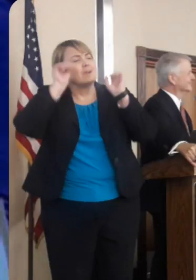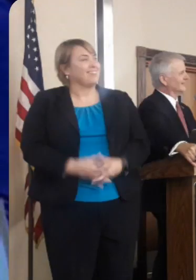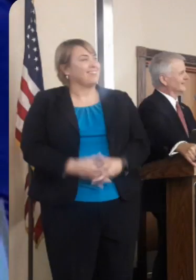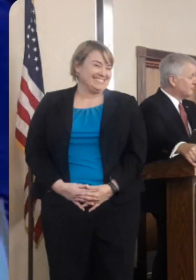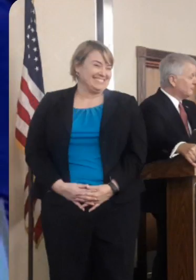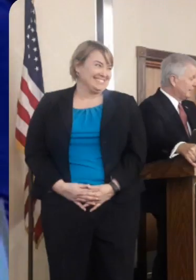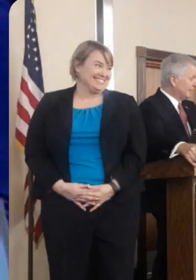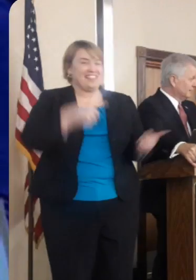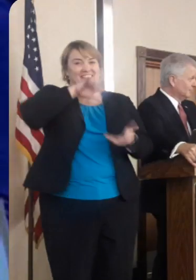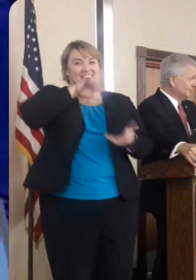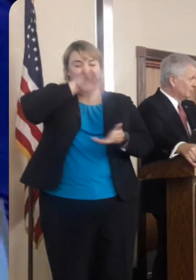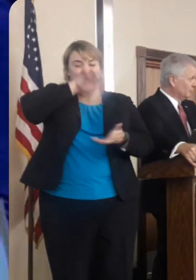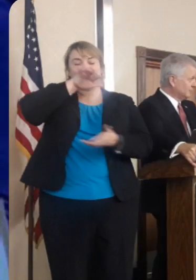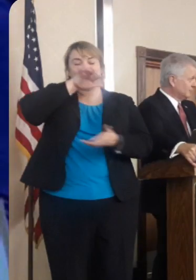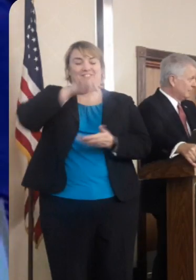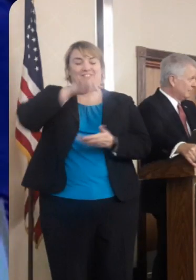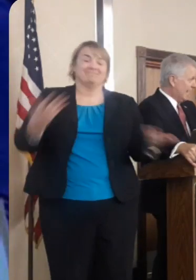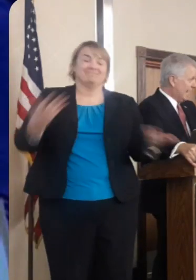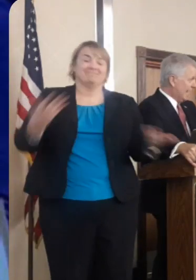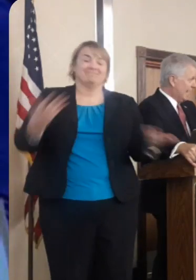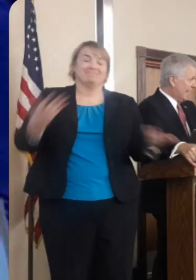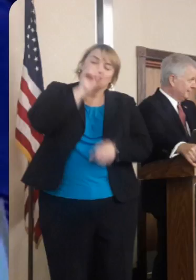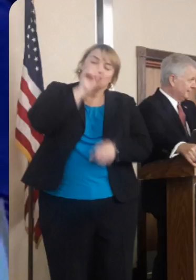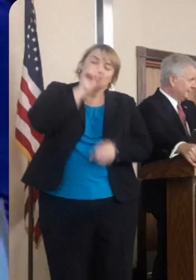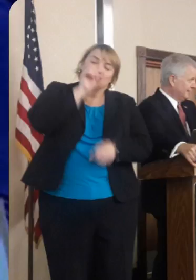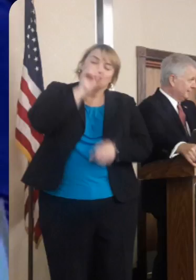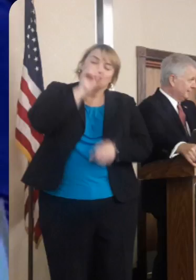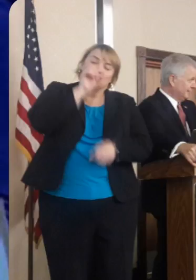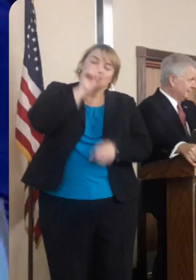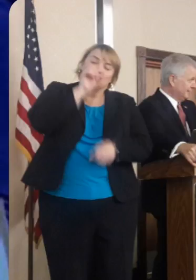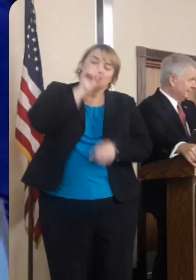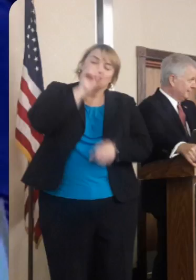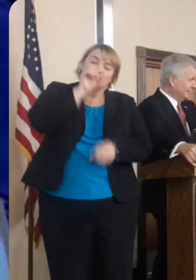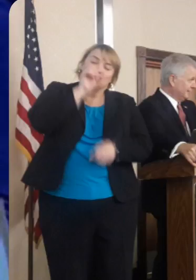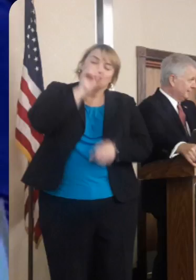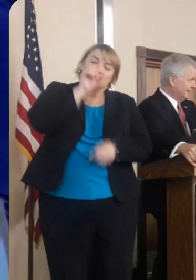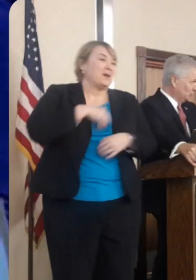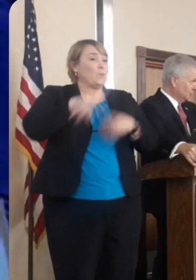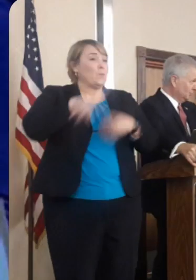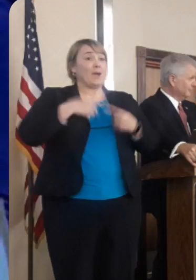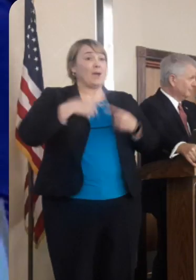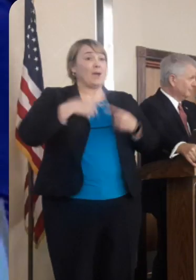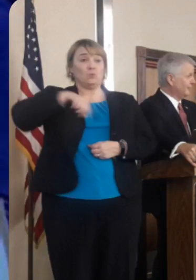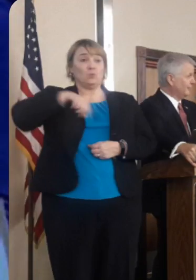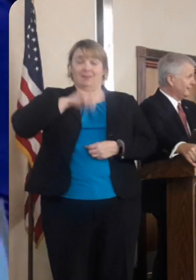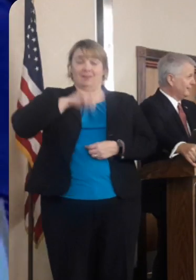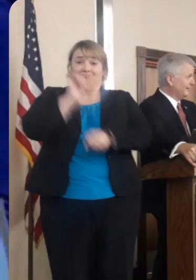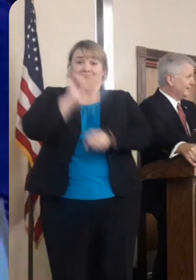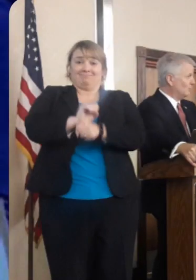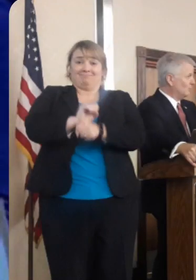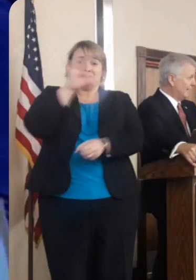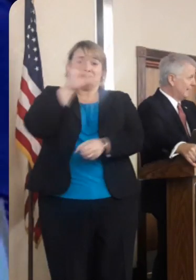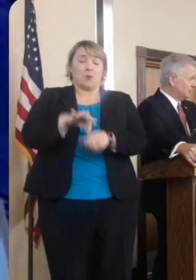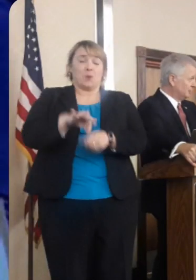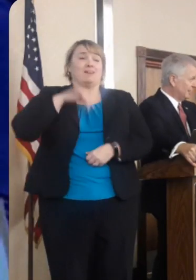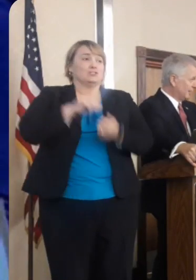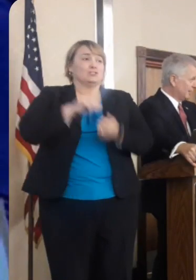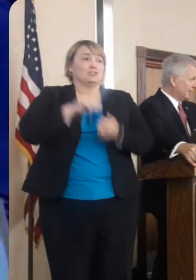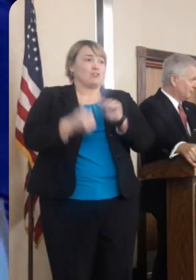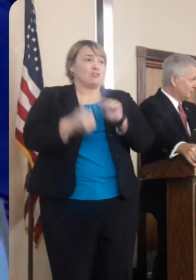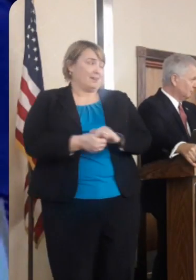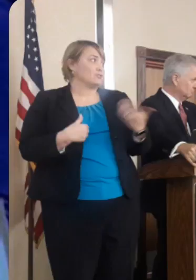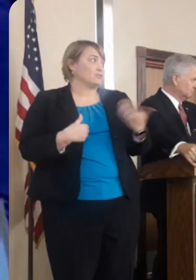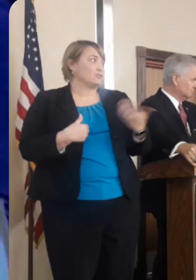feeling when we get to the actual vote on this actual change, assuming we do, that will actually be a record